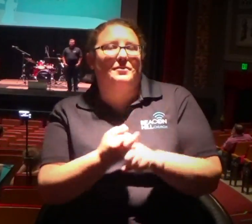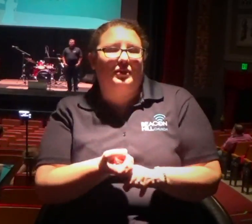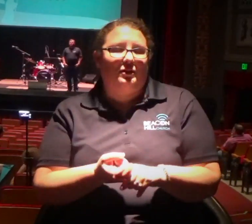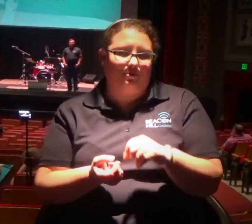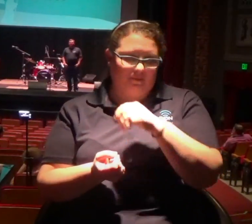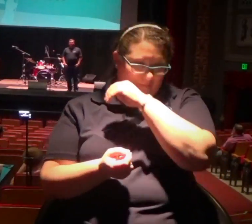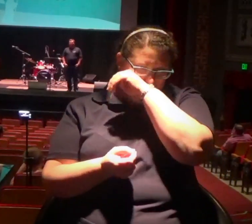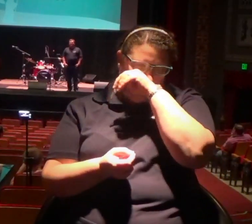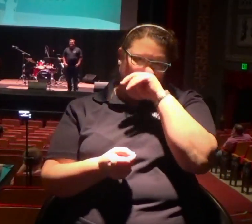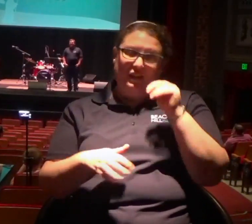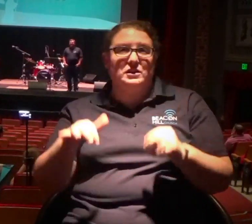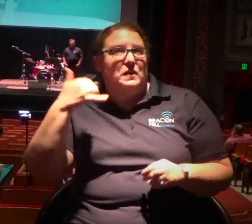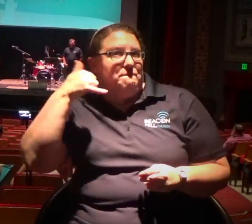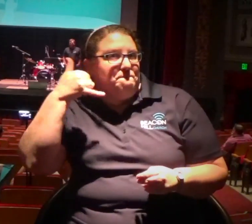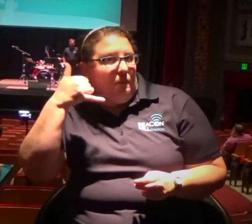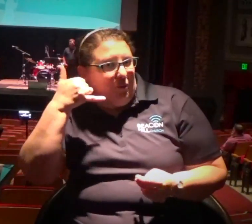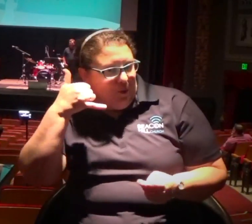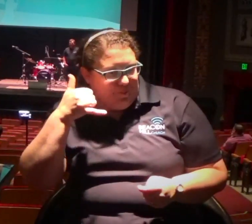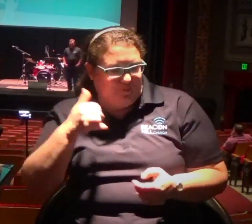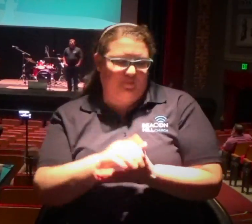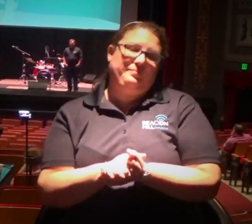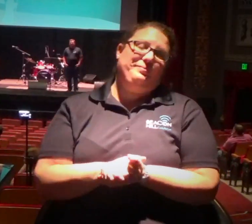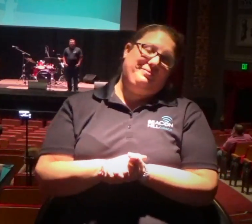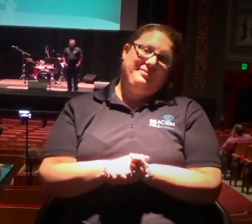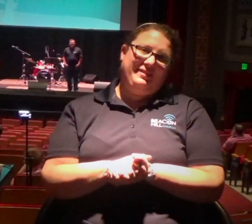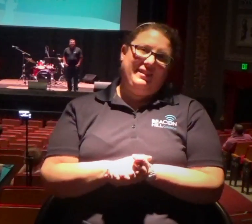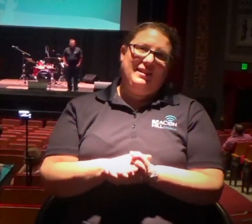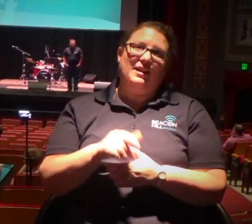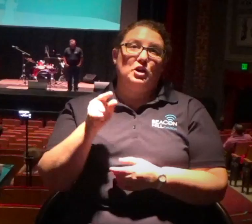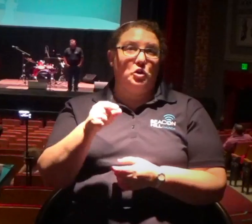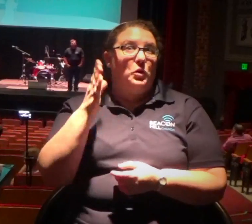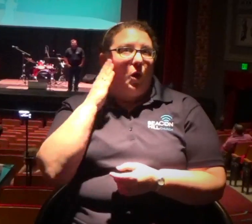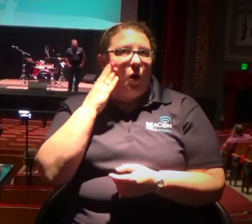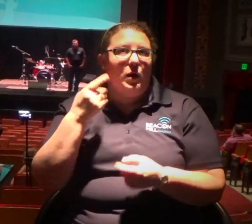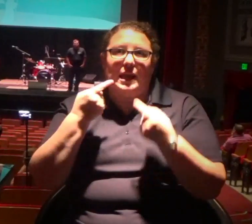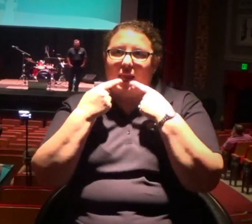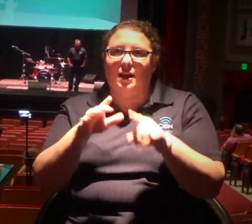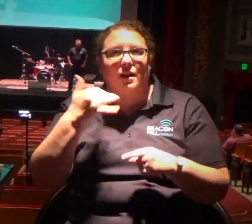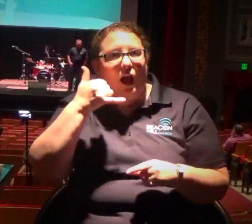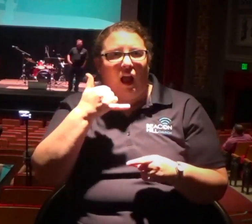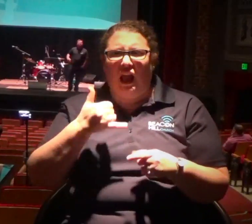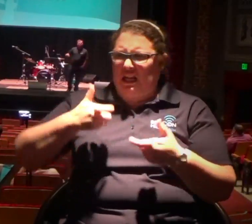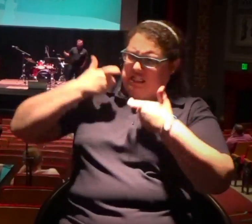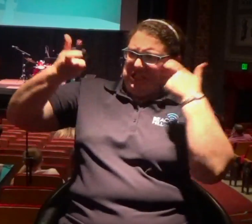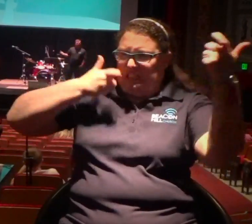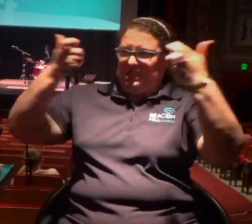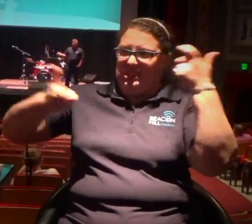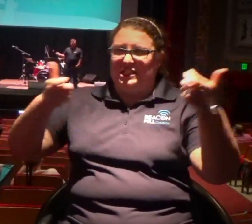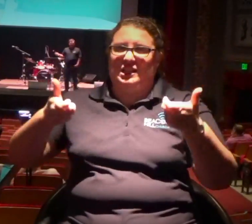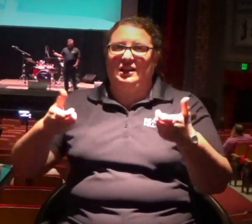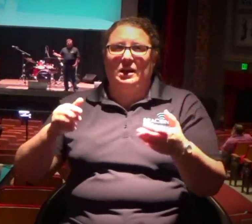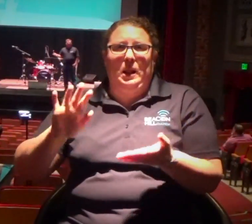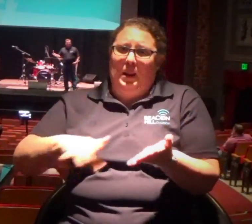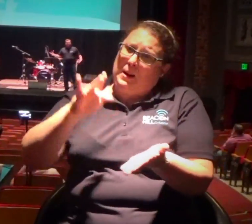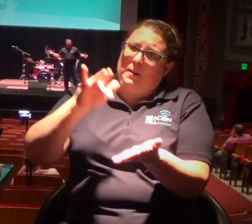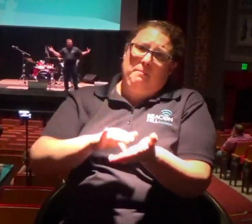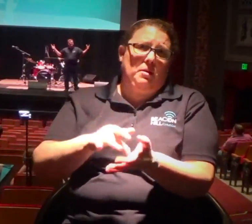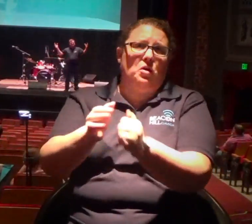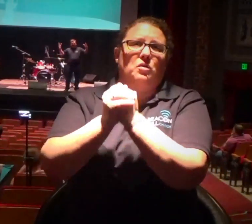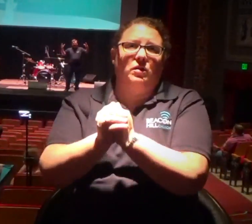phone call on his cell phone. Y'all, he answered the phone and starts screaming loud during worship. Everyone is staring